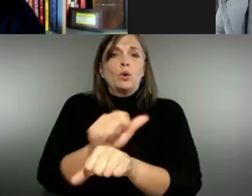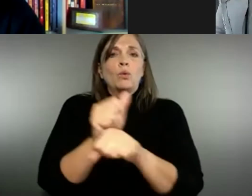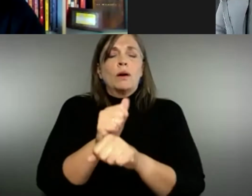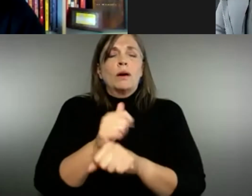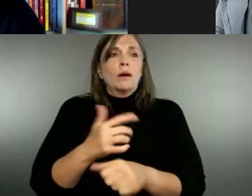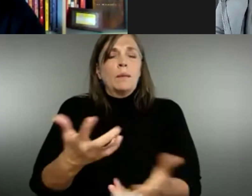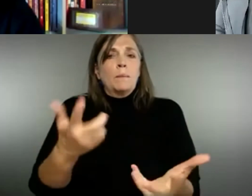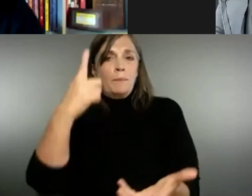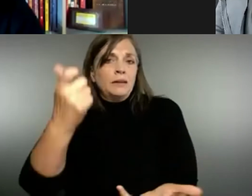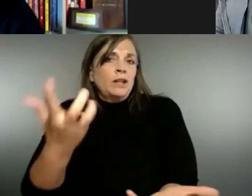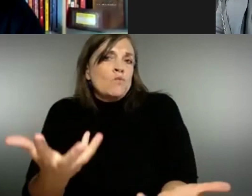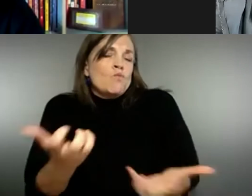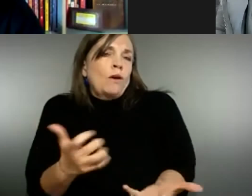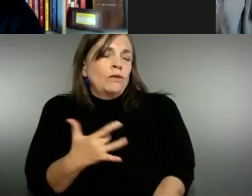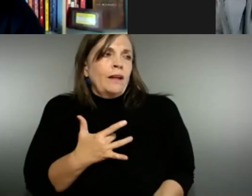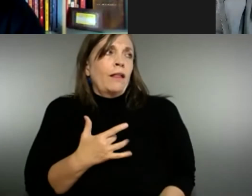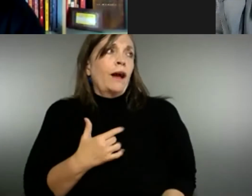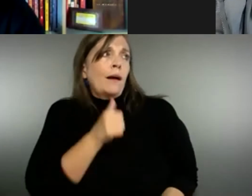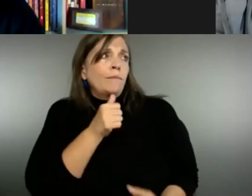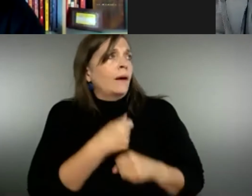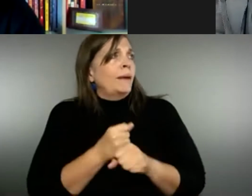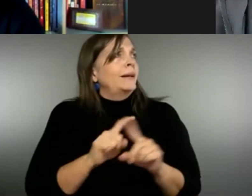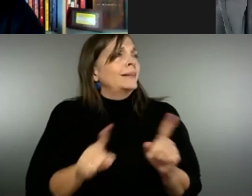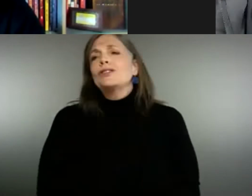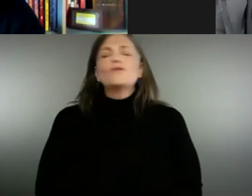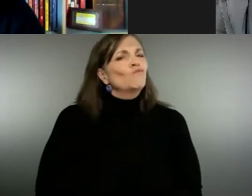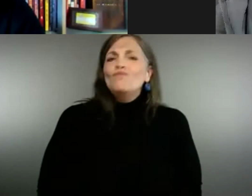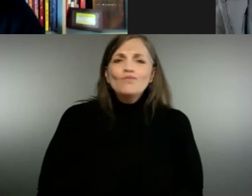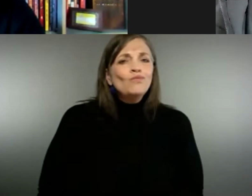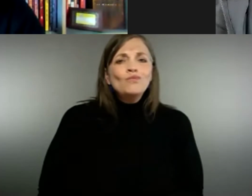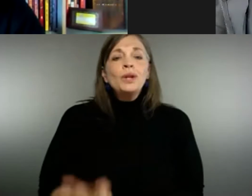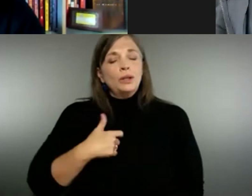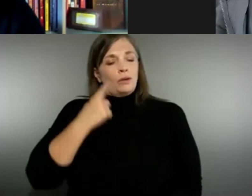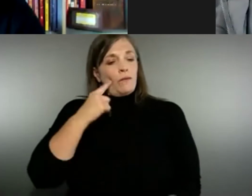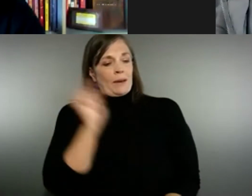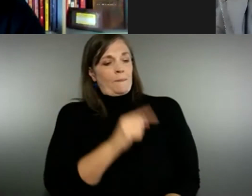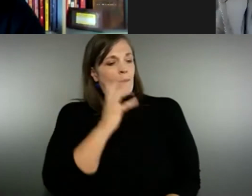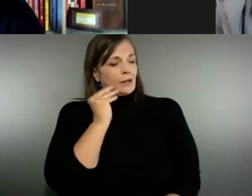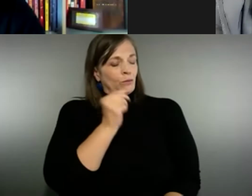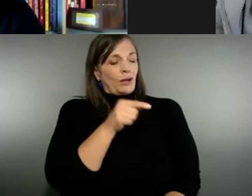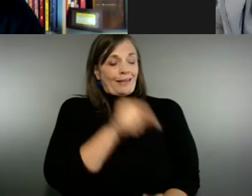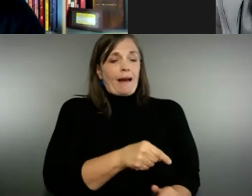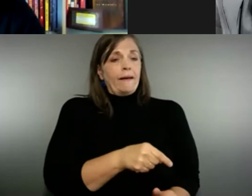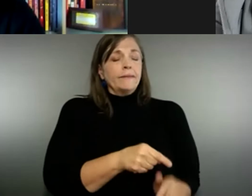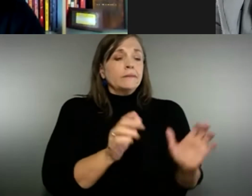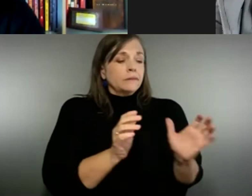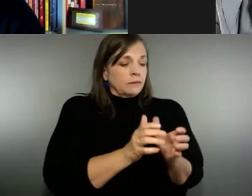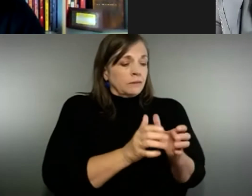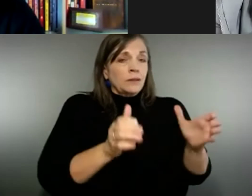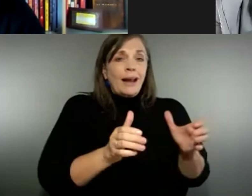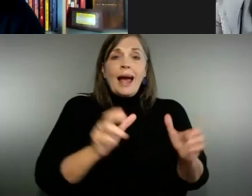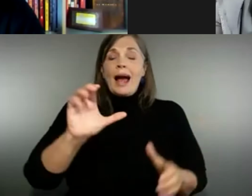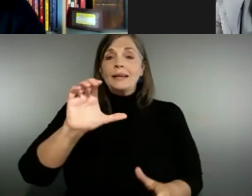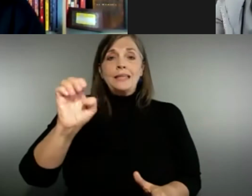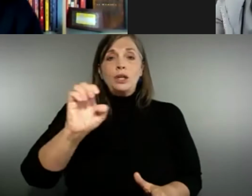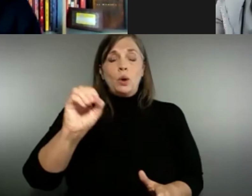a difference um and so those things are all for me scalable from my experience as the ceo of human service organizations